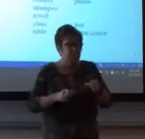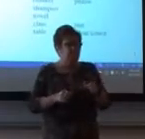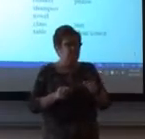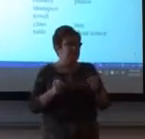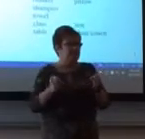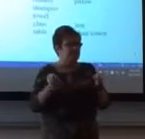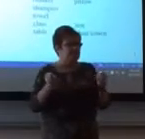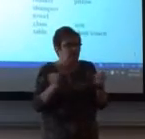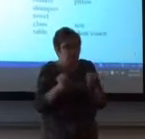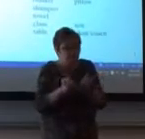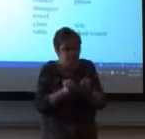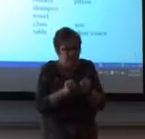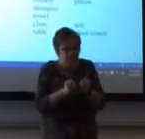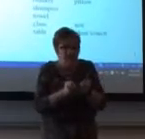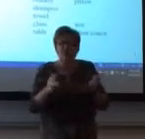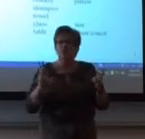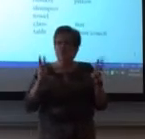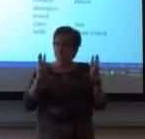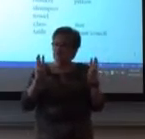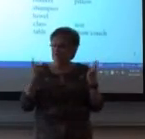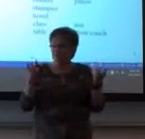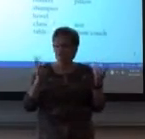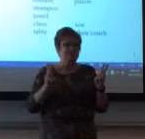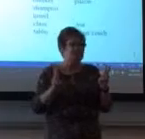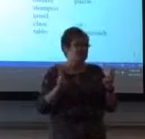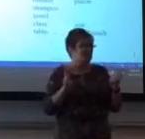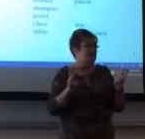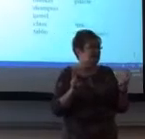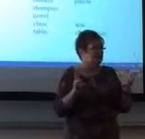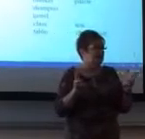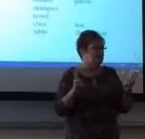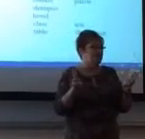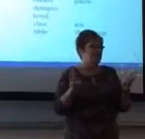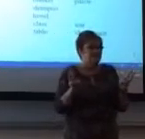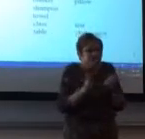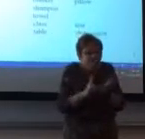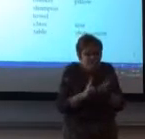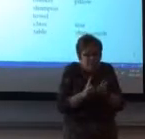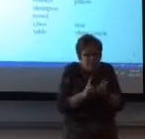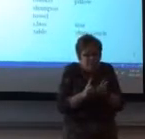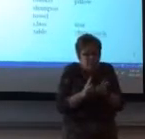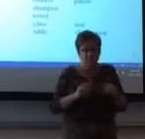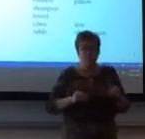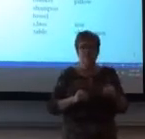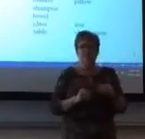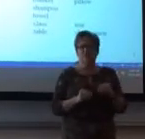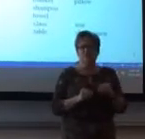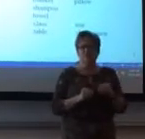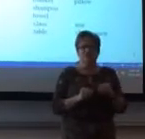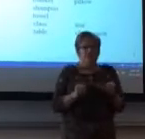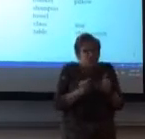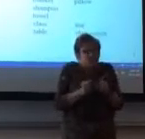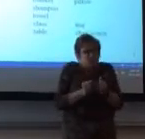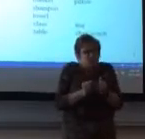do it eventually. Cold. So winter, we just initialize with W's. So you come in like you're, you know, when it's